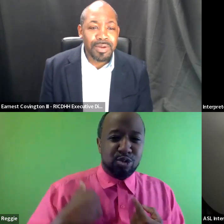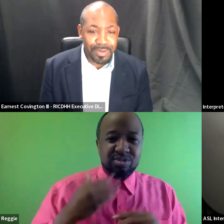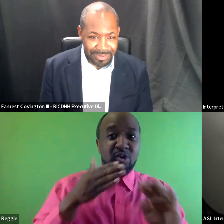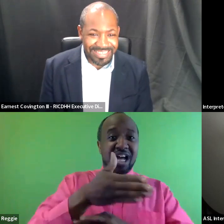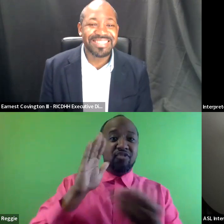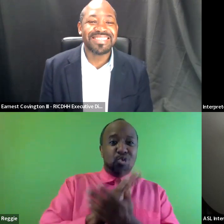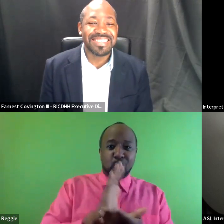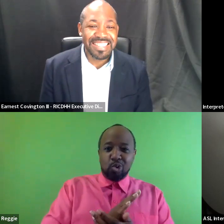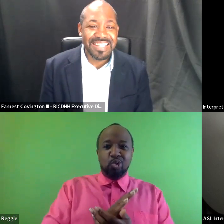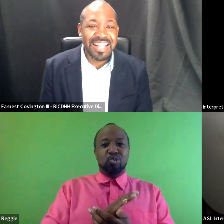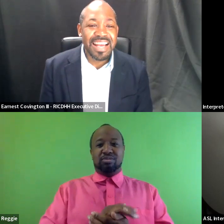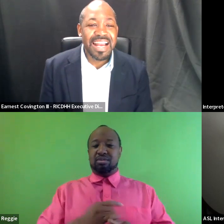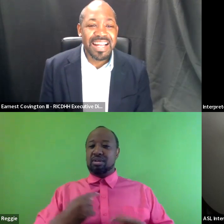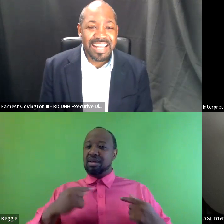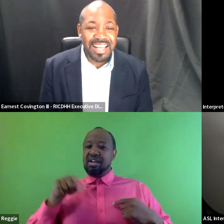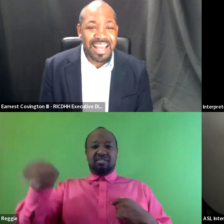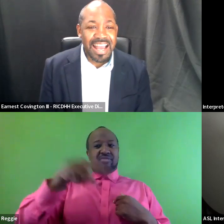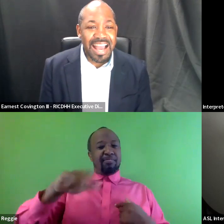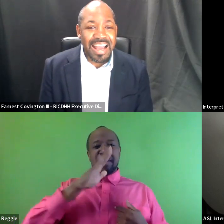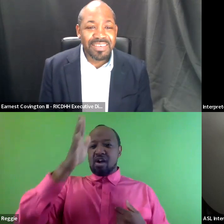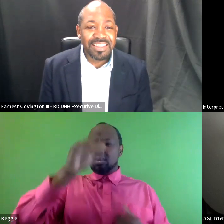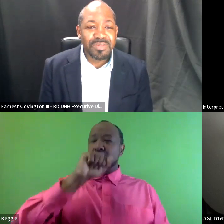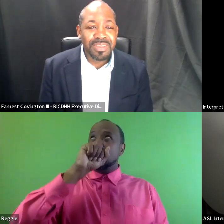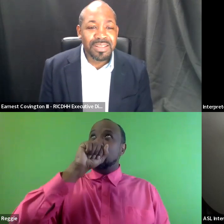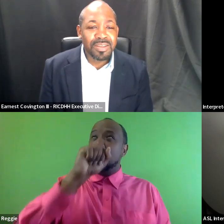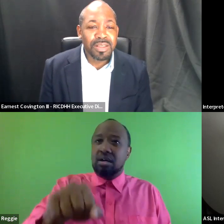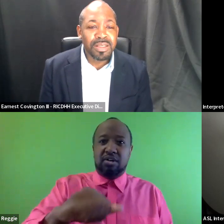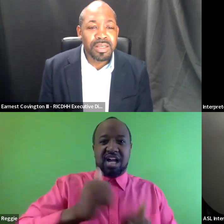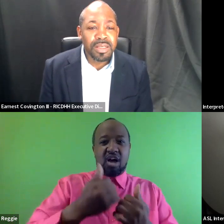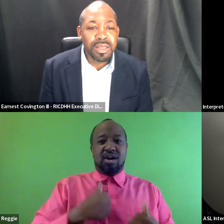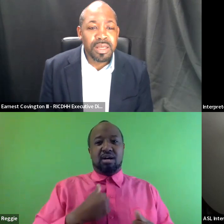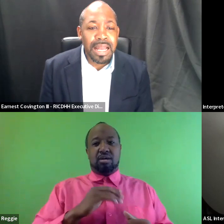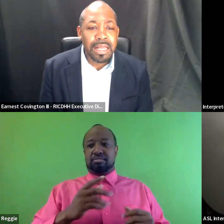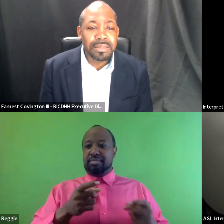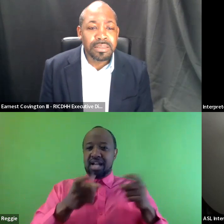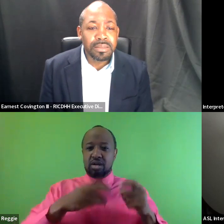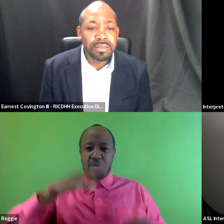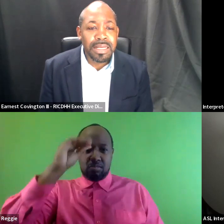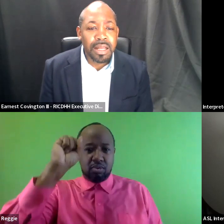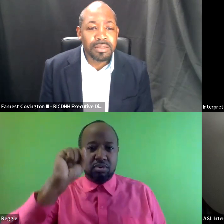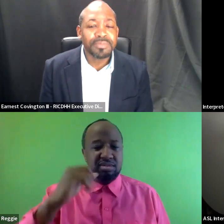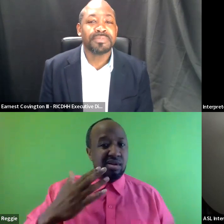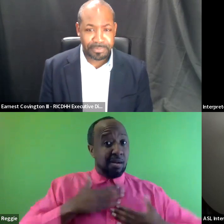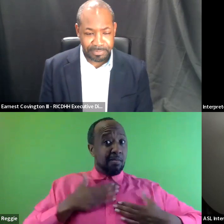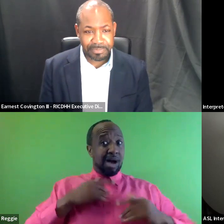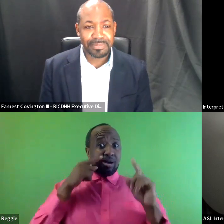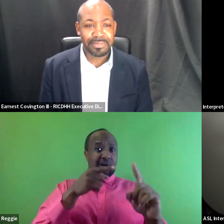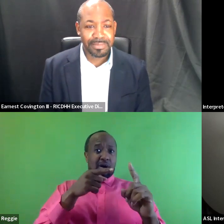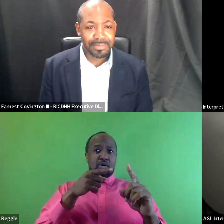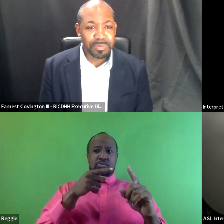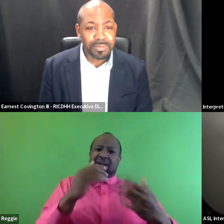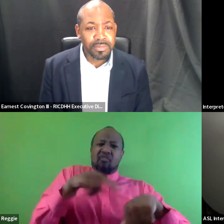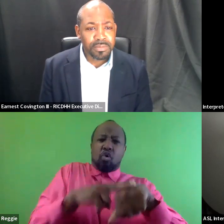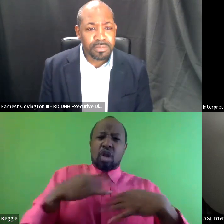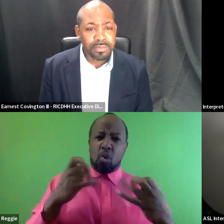of that we share culture. I'm also a coach. I can use that relationship because parents just seem to love how